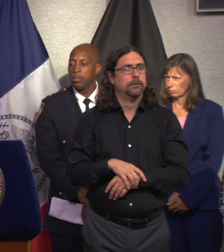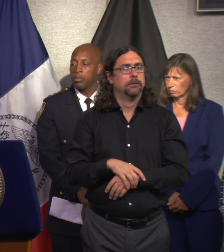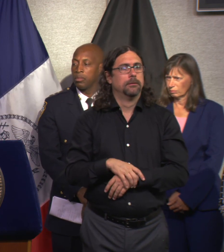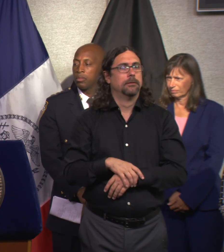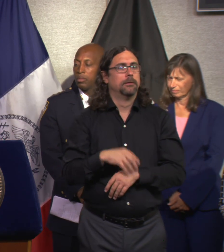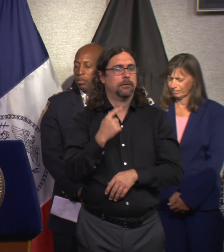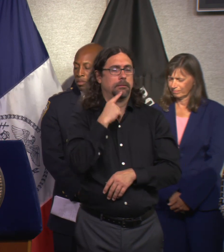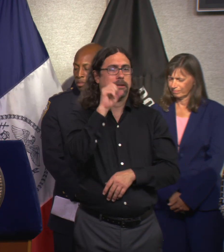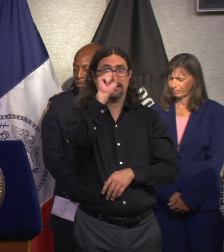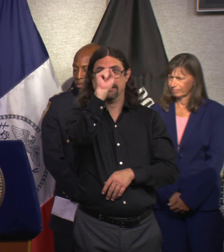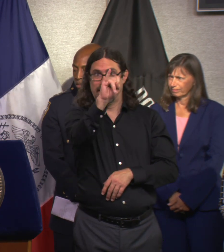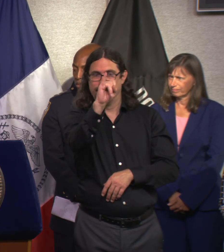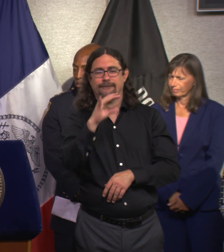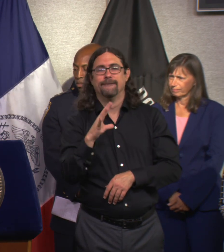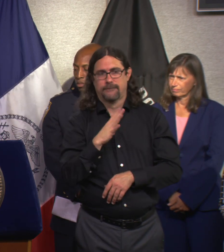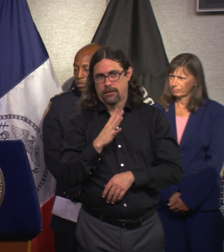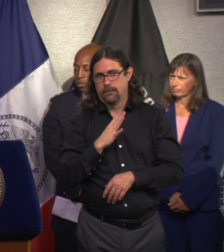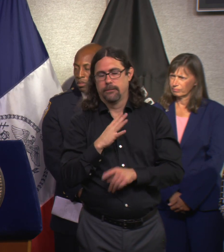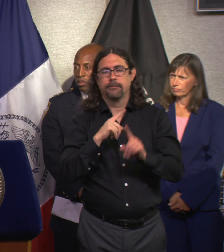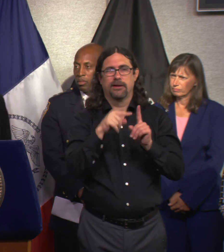can hear you.